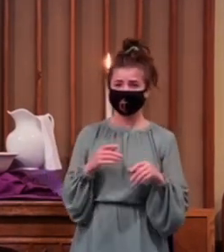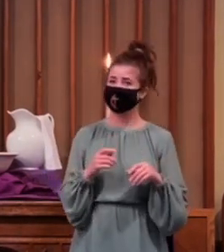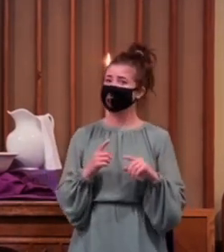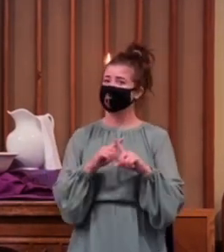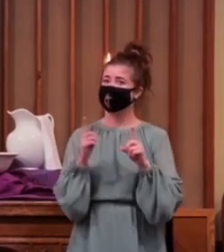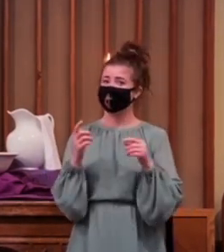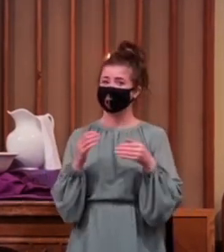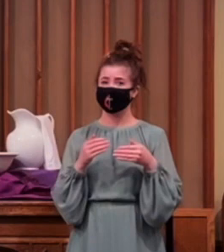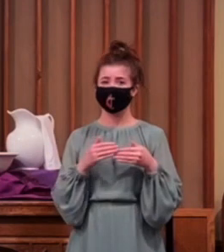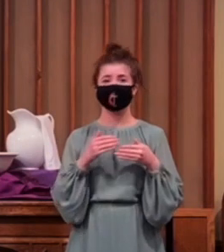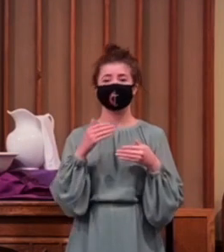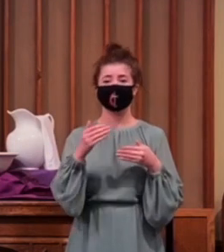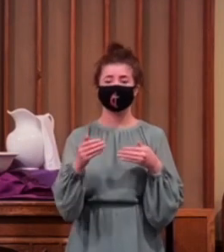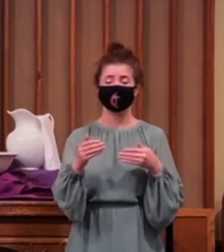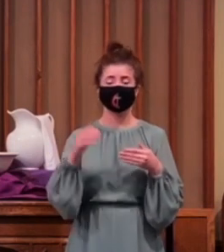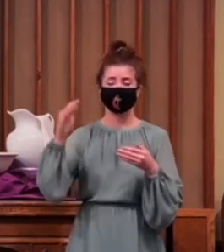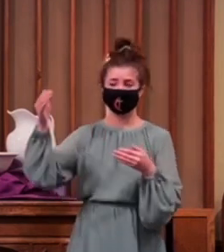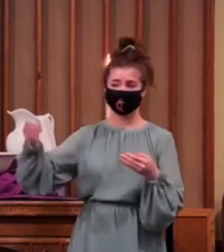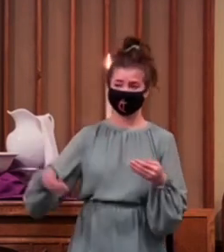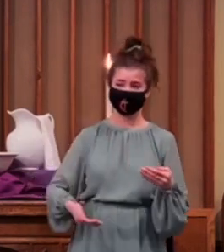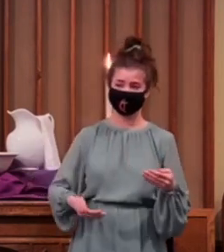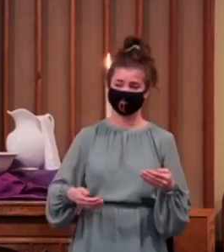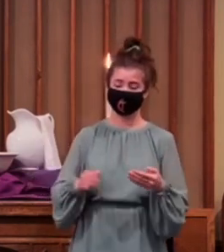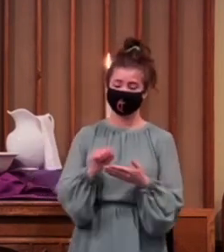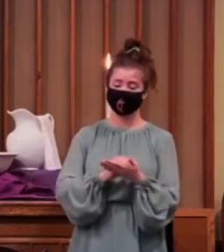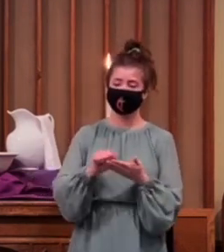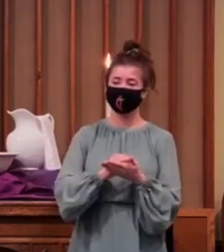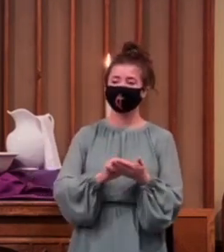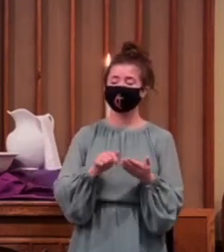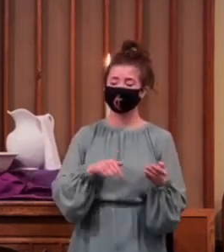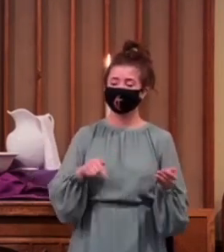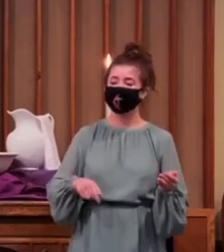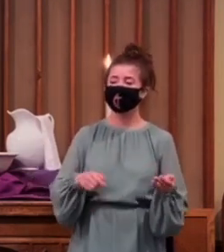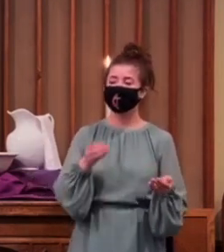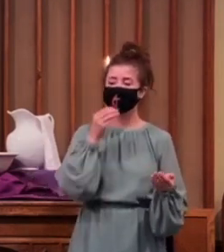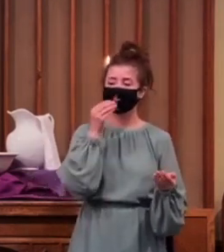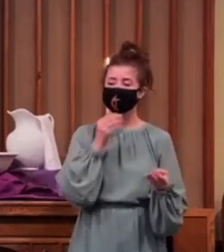And still, he invited them in. He washed their feet and he fed them.